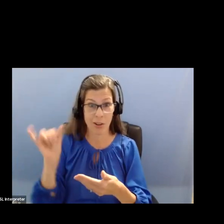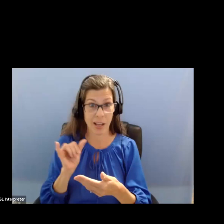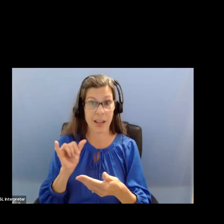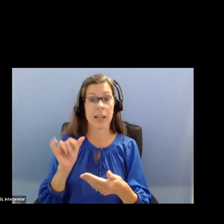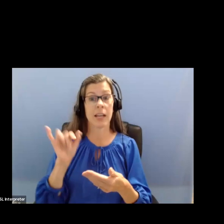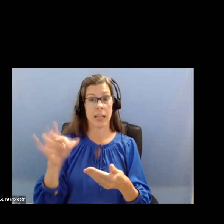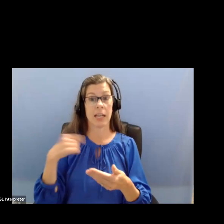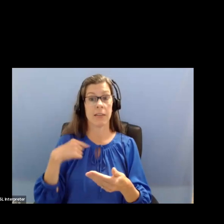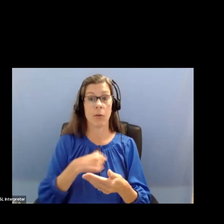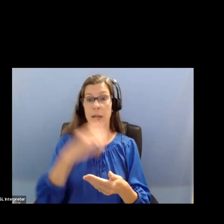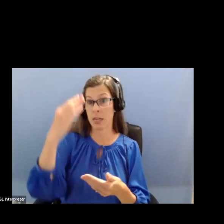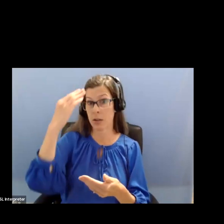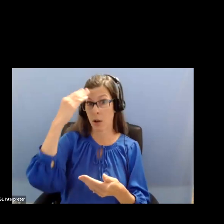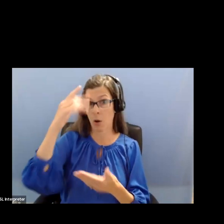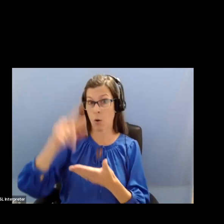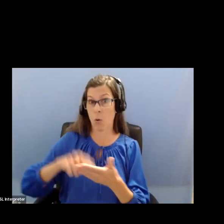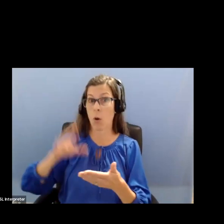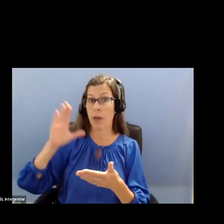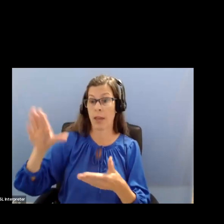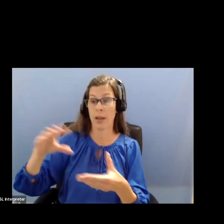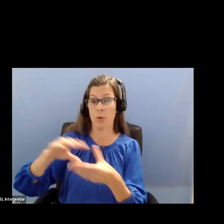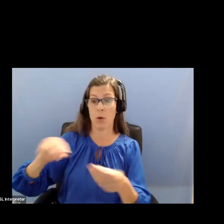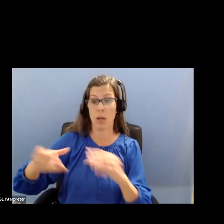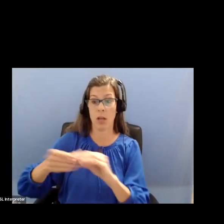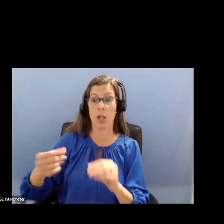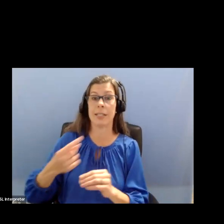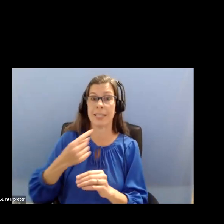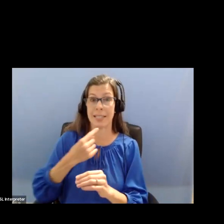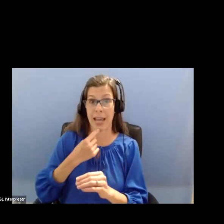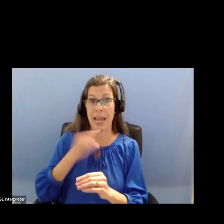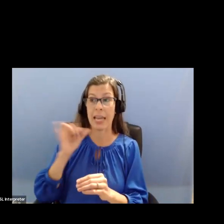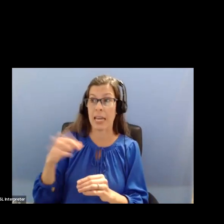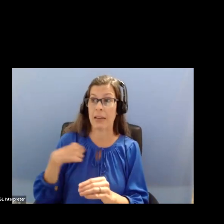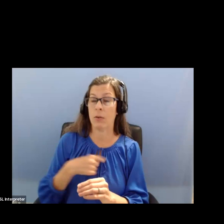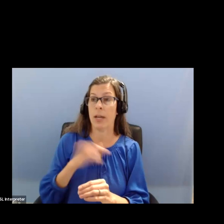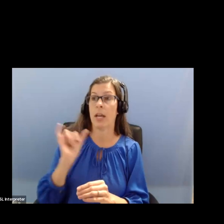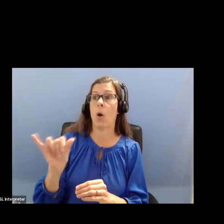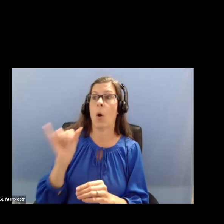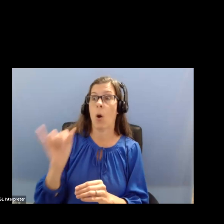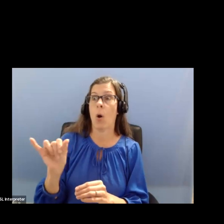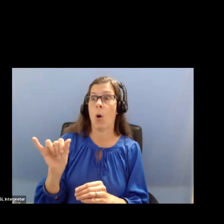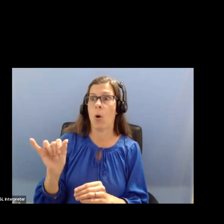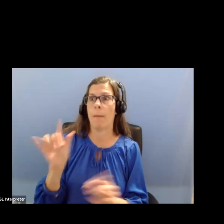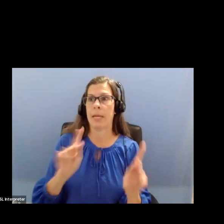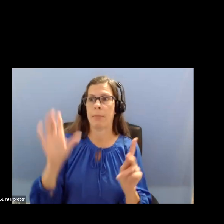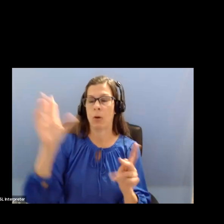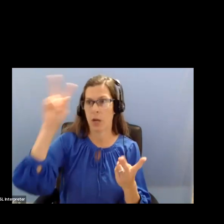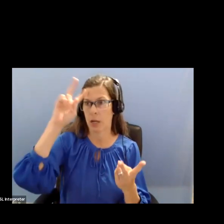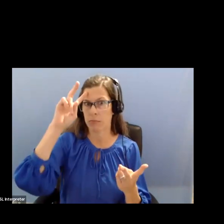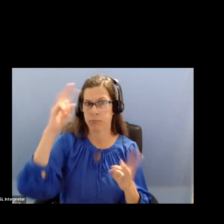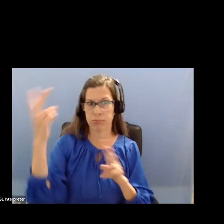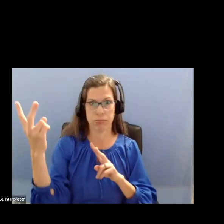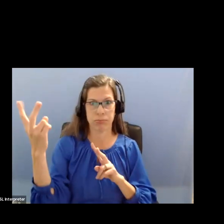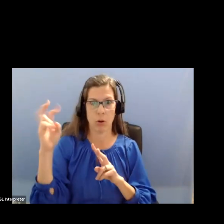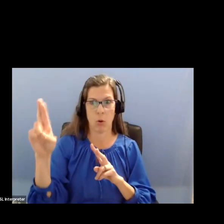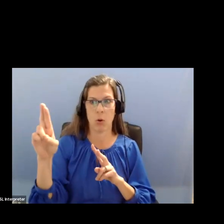going to say, if we have reason to believe it's going to be misperceived or received in a